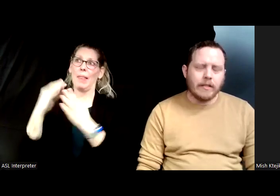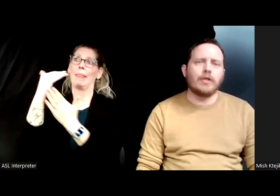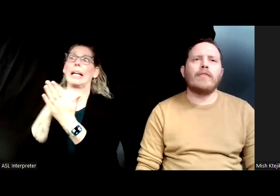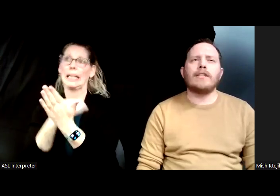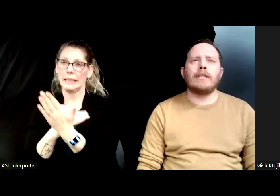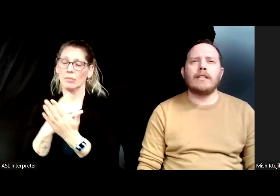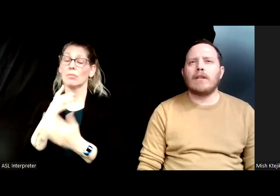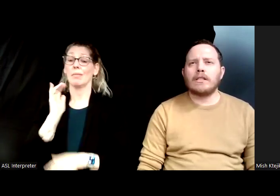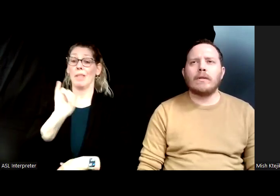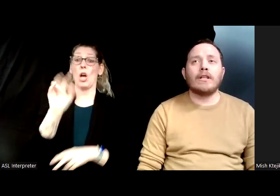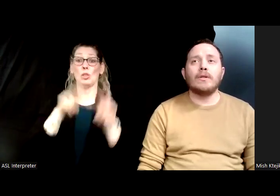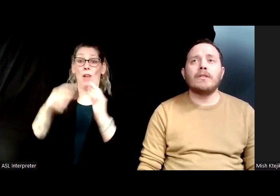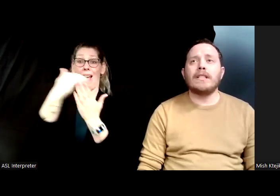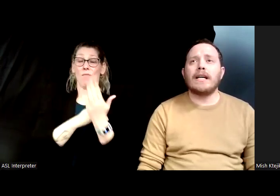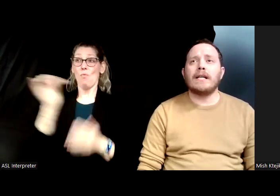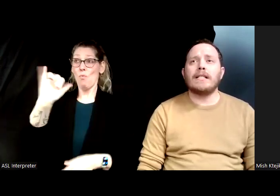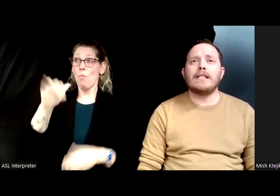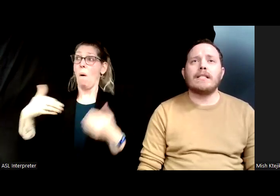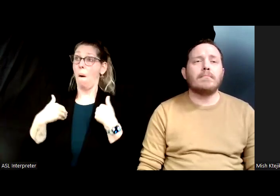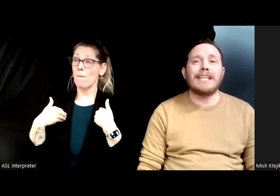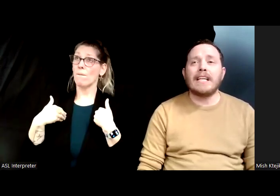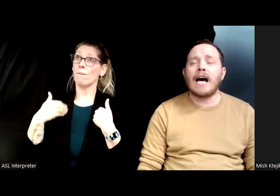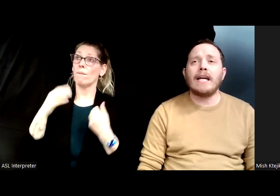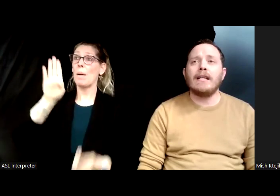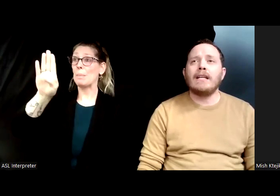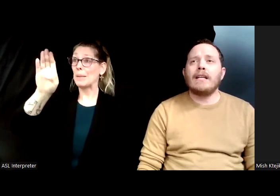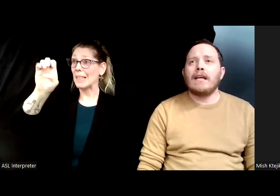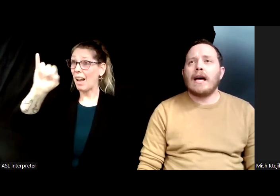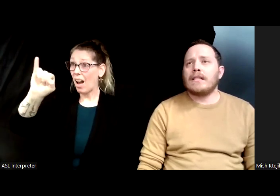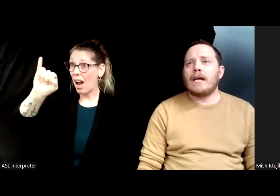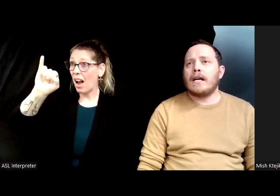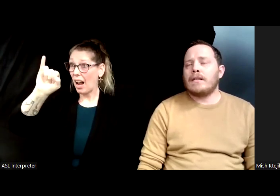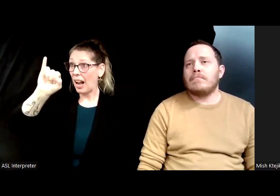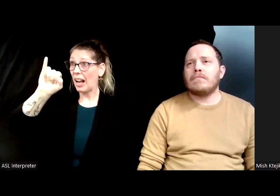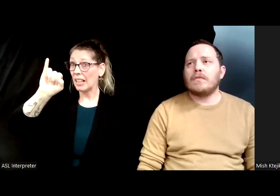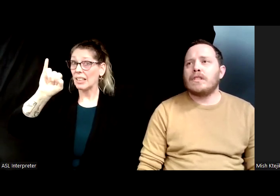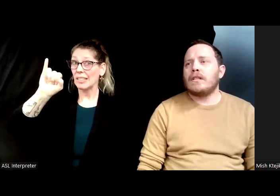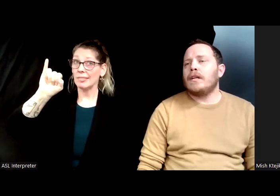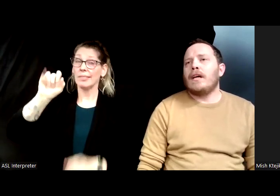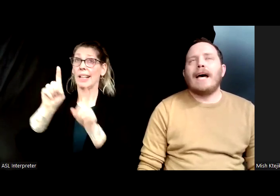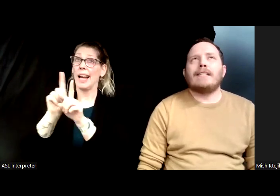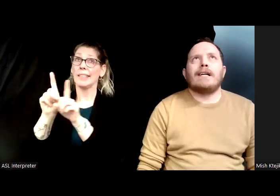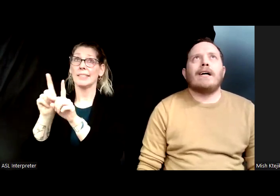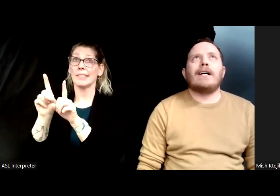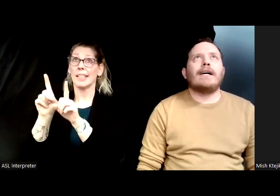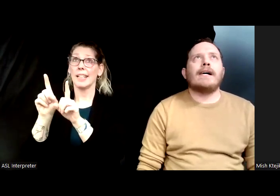list, the supervisory list also includes the EEI as a